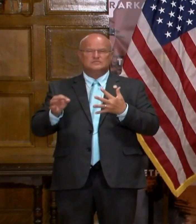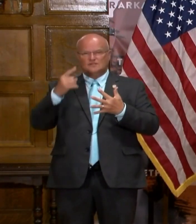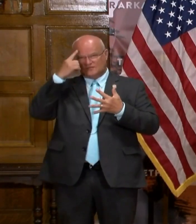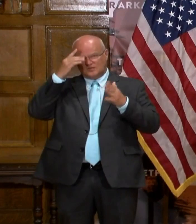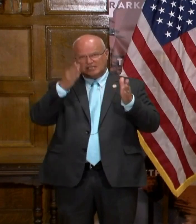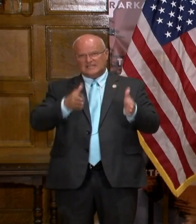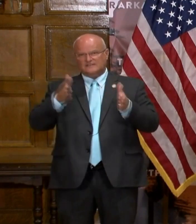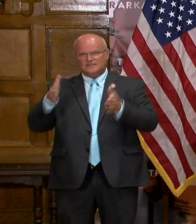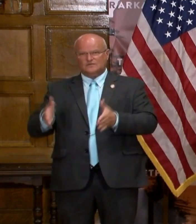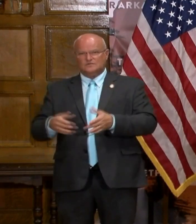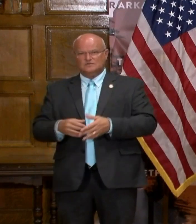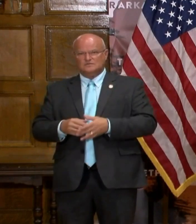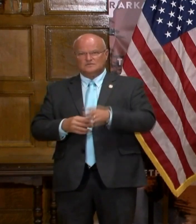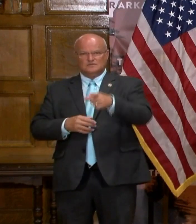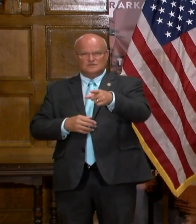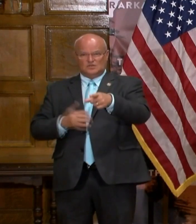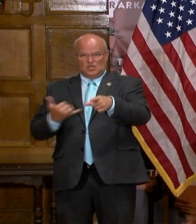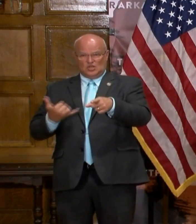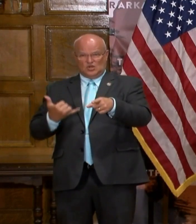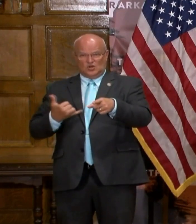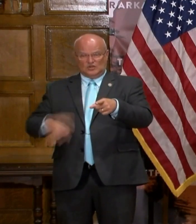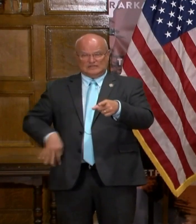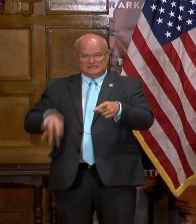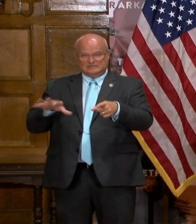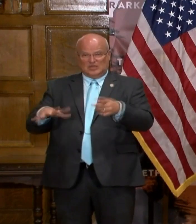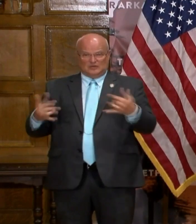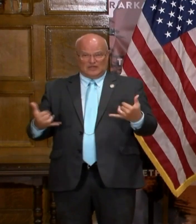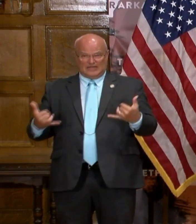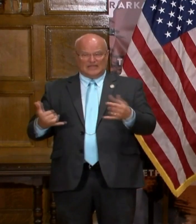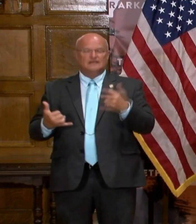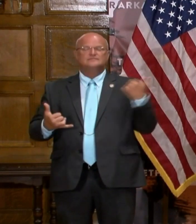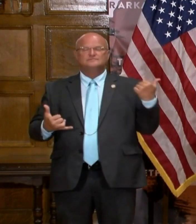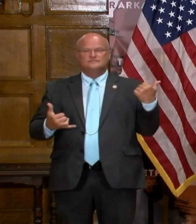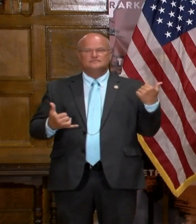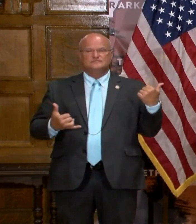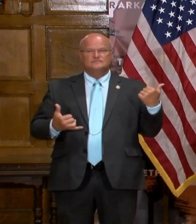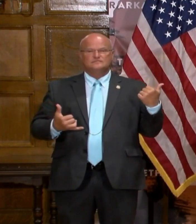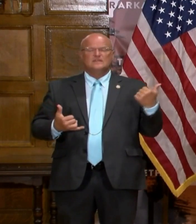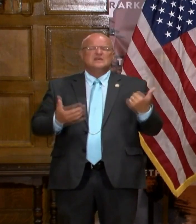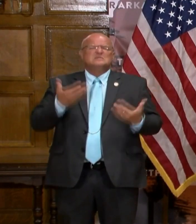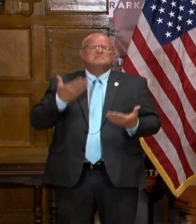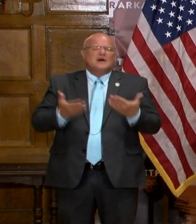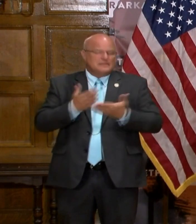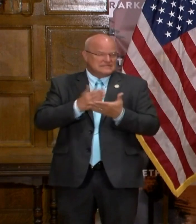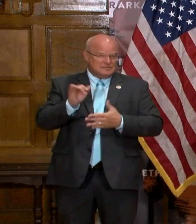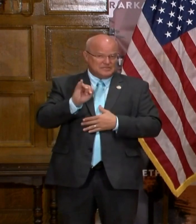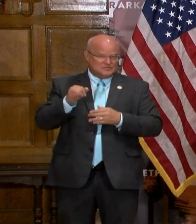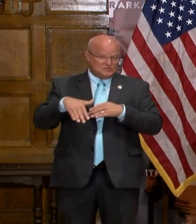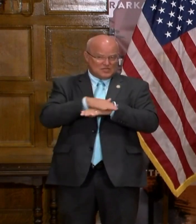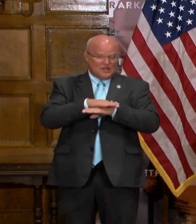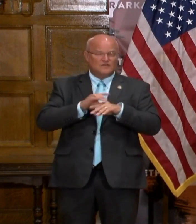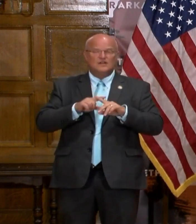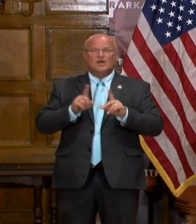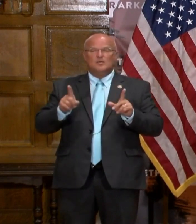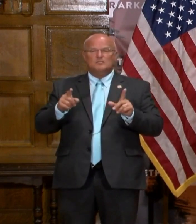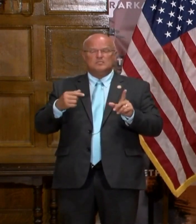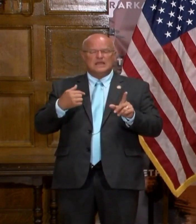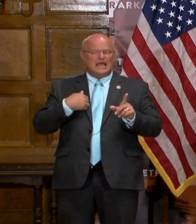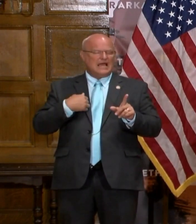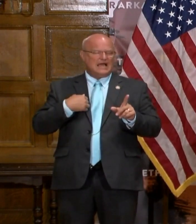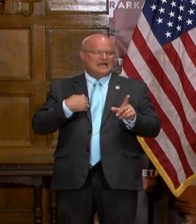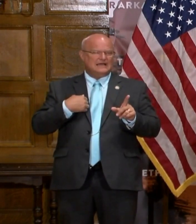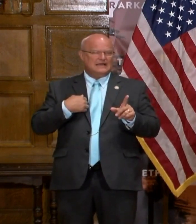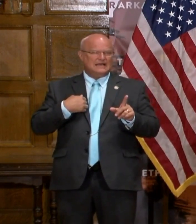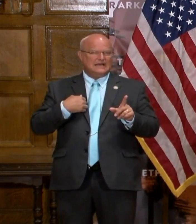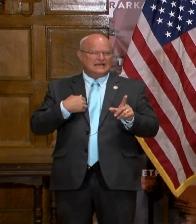for individuals. Is that currently out of pocket right now? There might be some insurance that cover it, but I'm